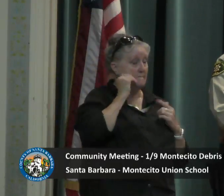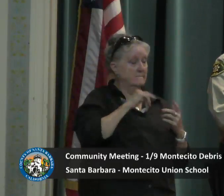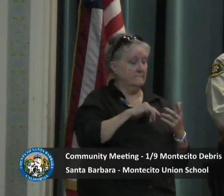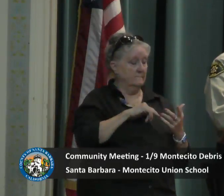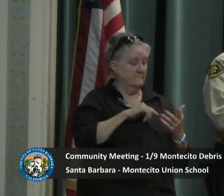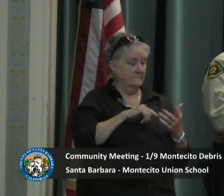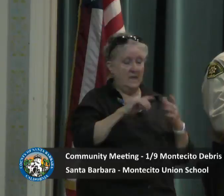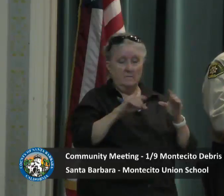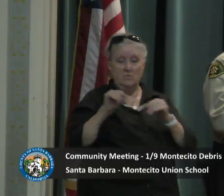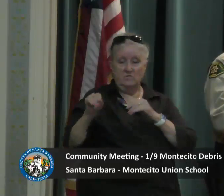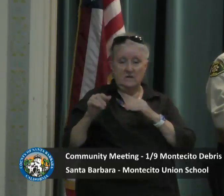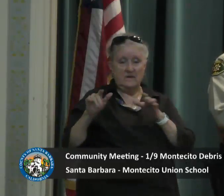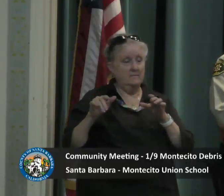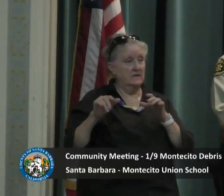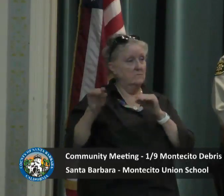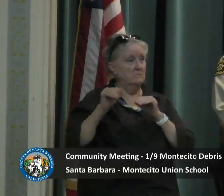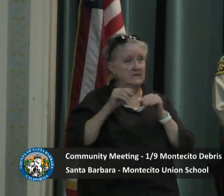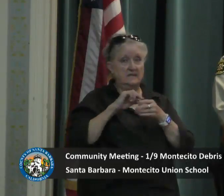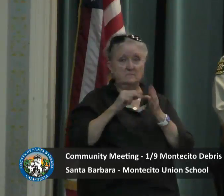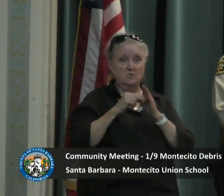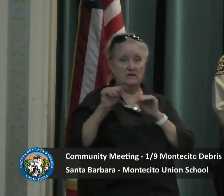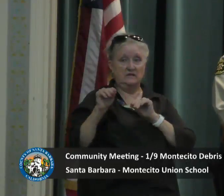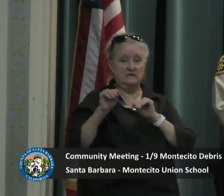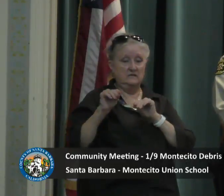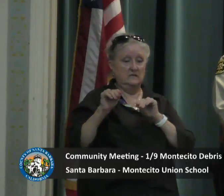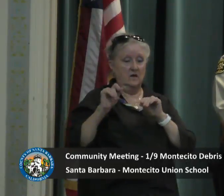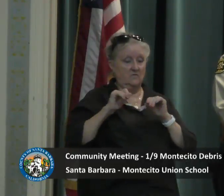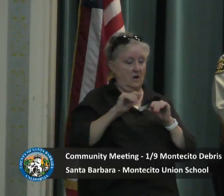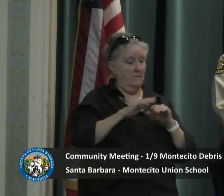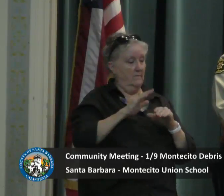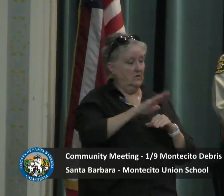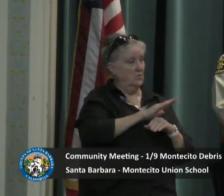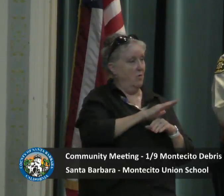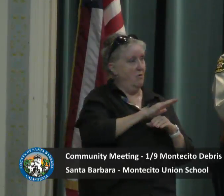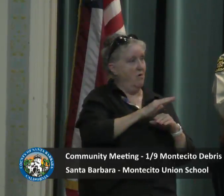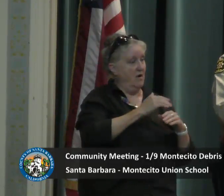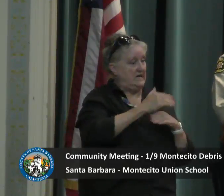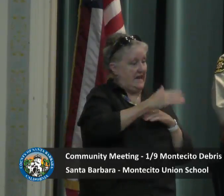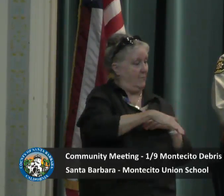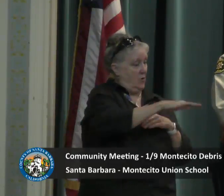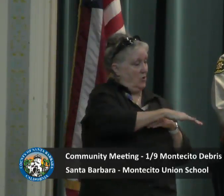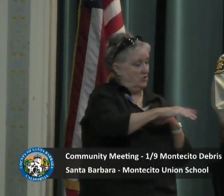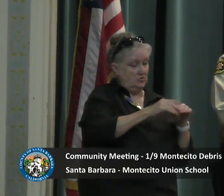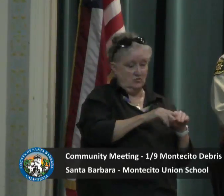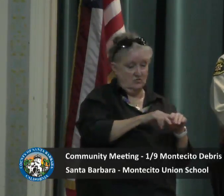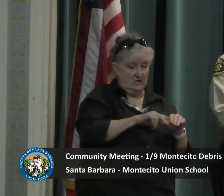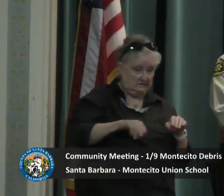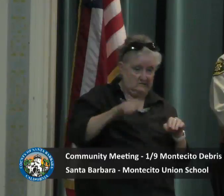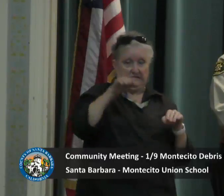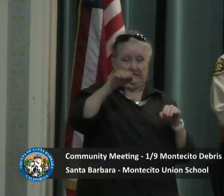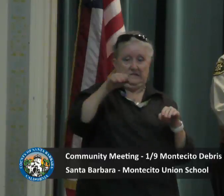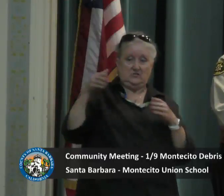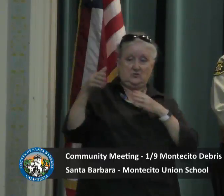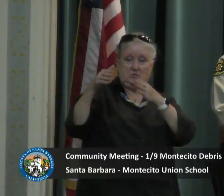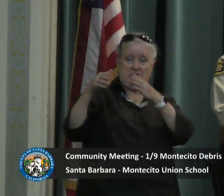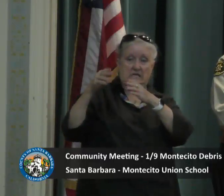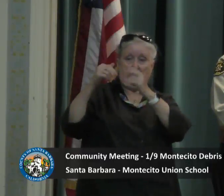also mean moving laterally from your neighborhood to a higher elevated street,